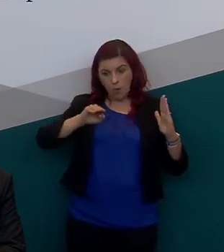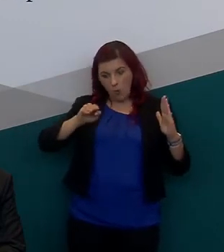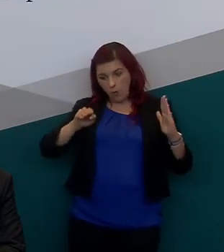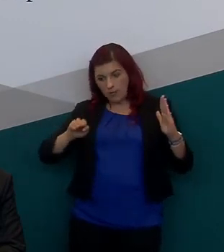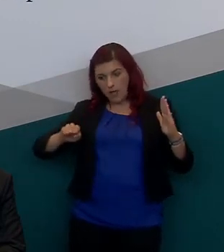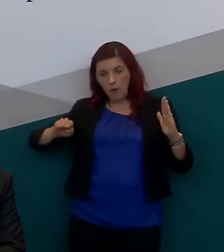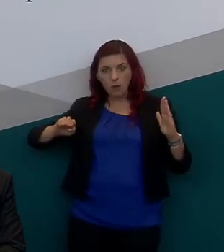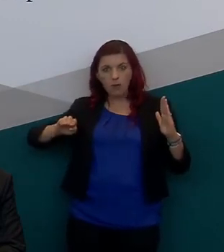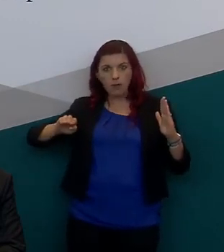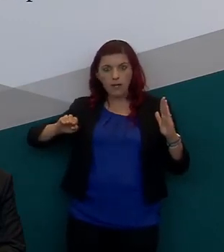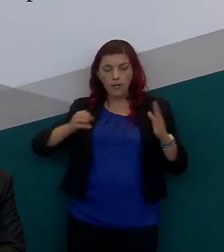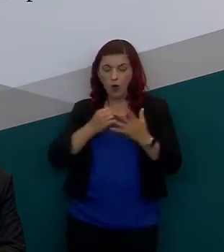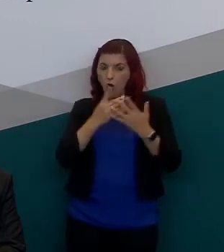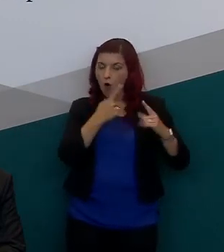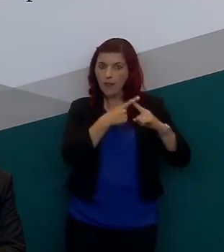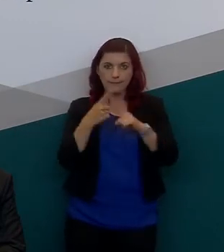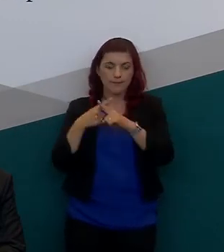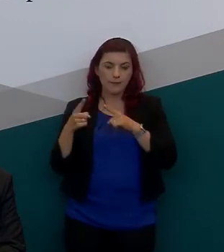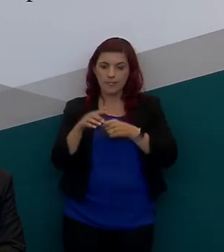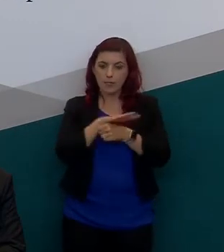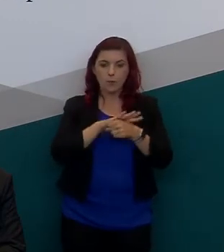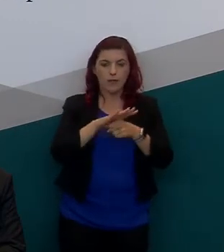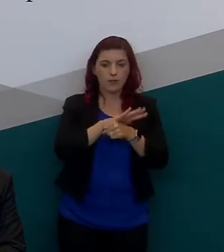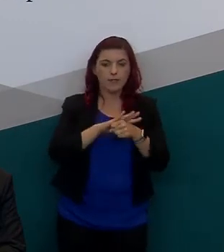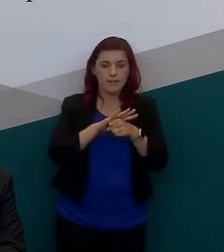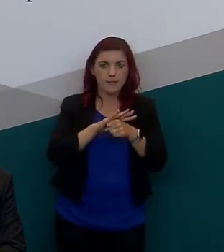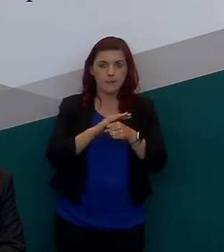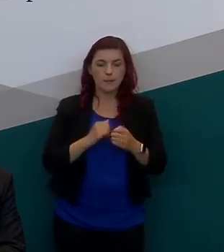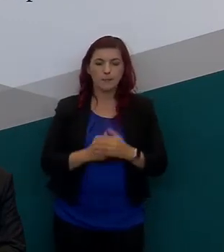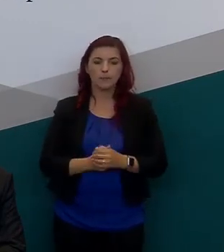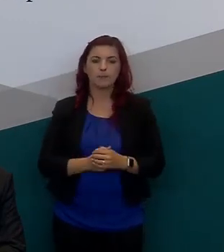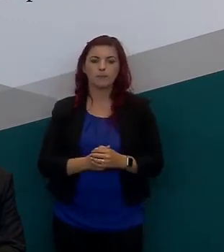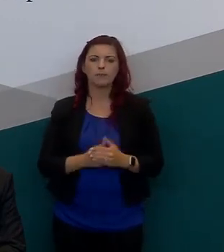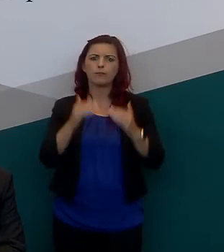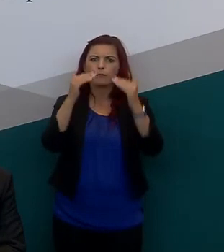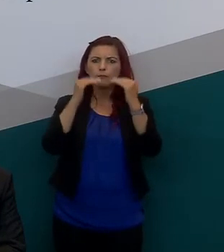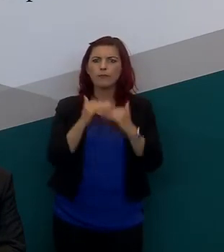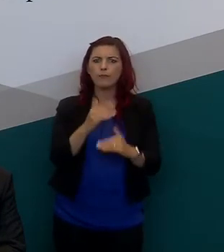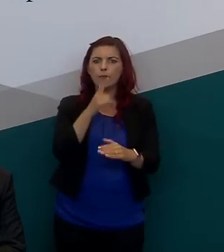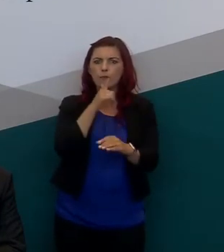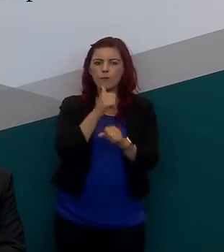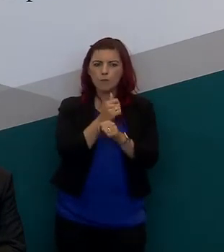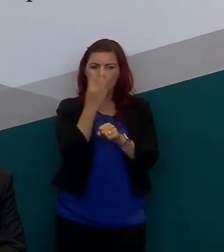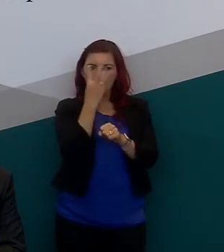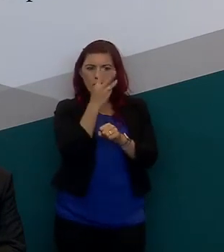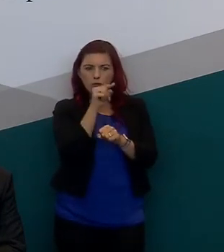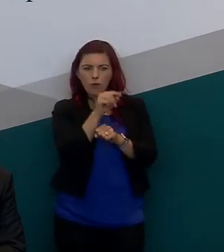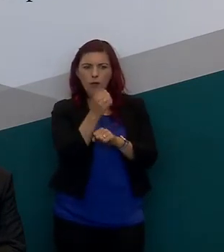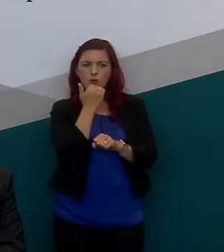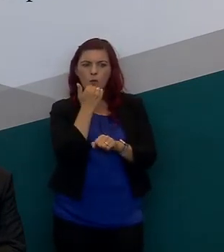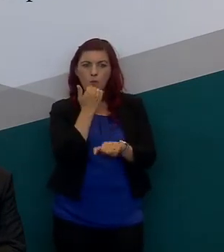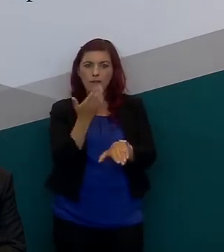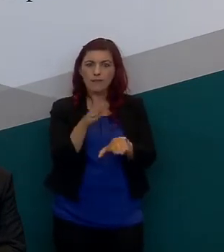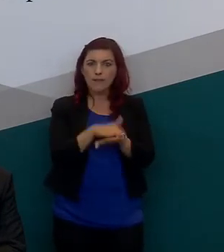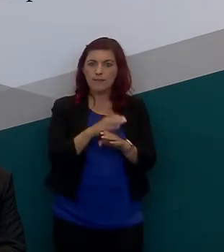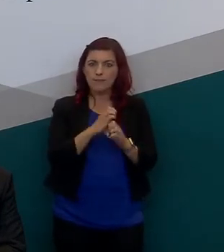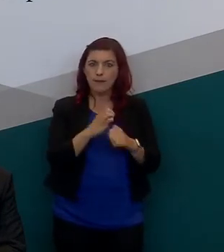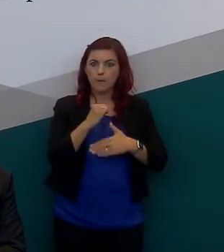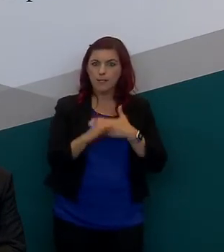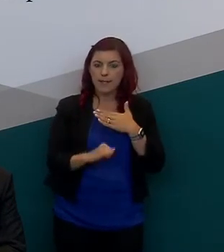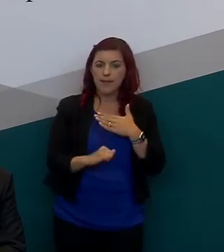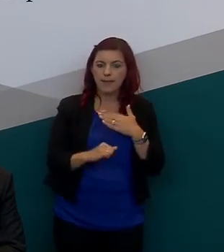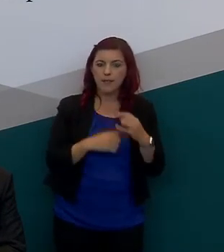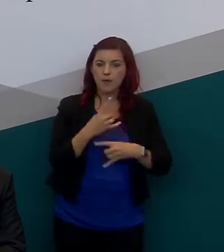settings, a slow decline at very low levels. We're obviously watching the number of deaths per